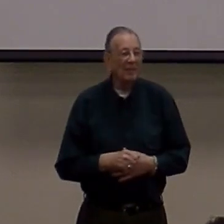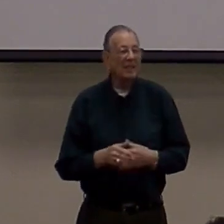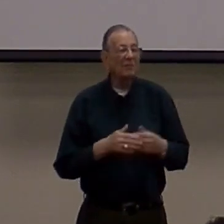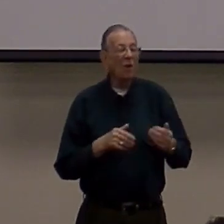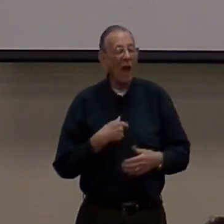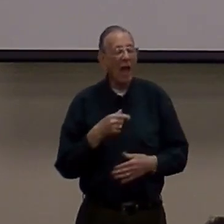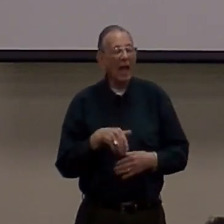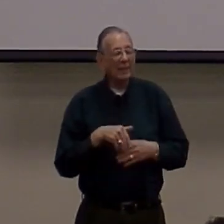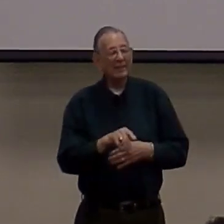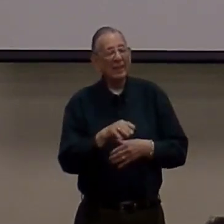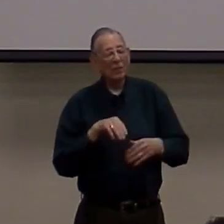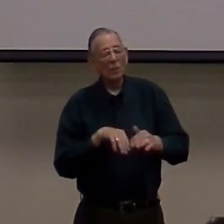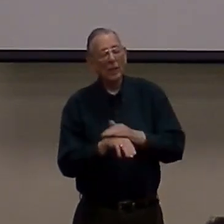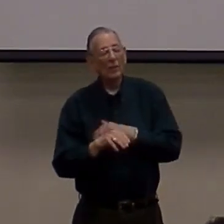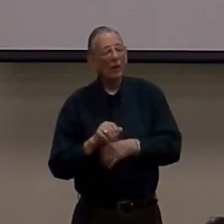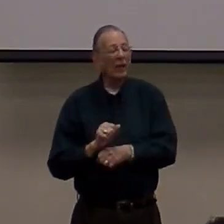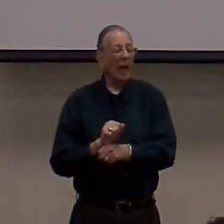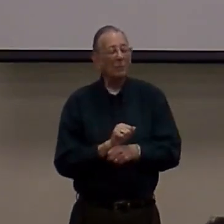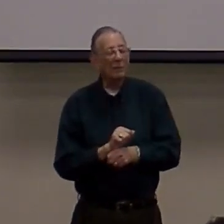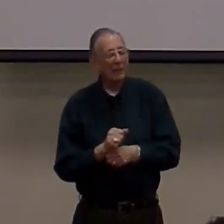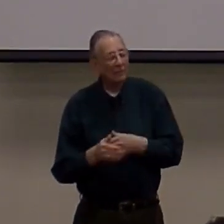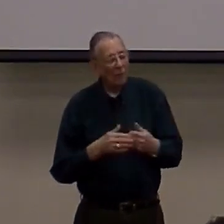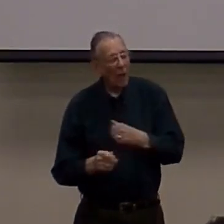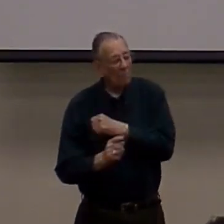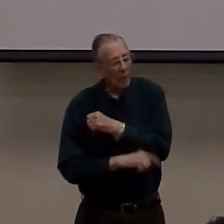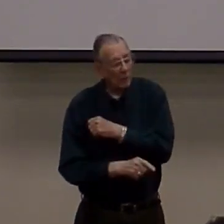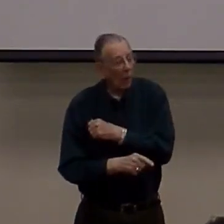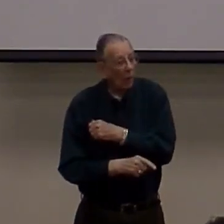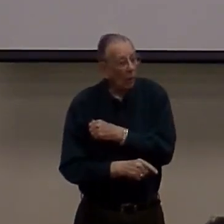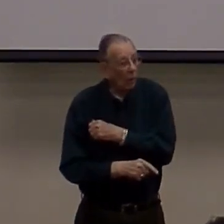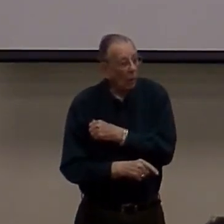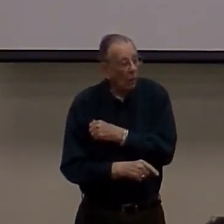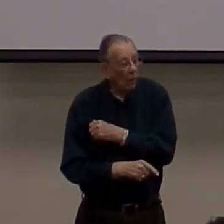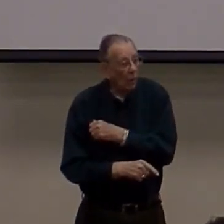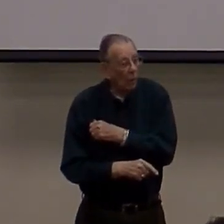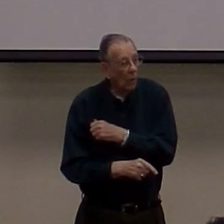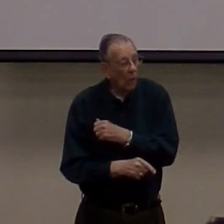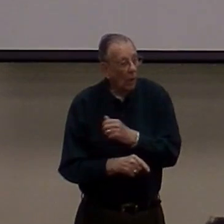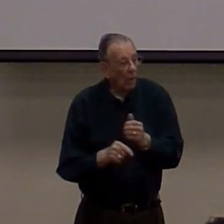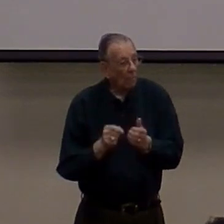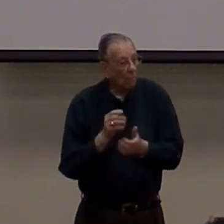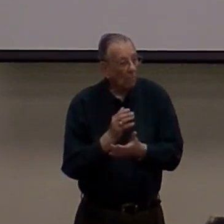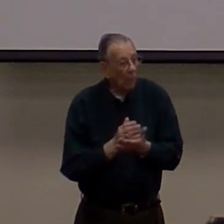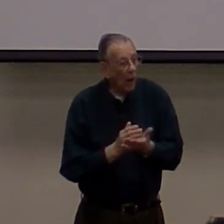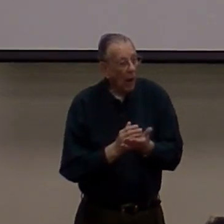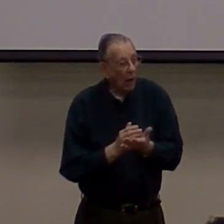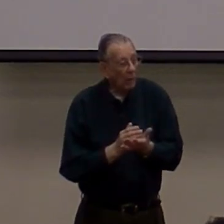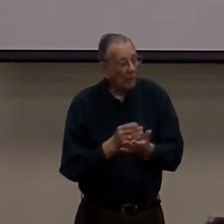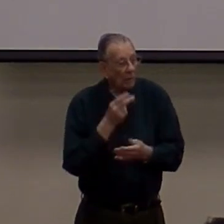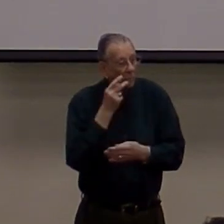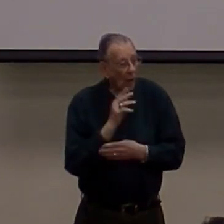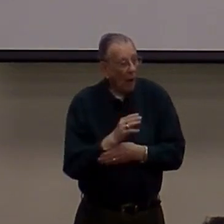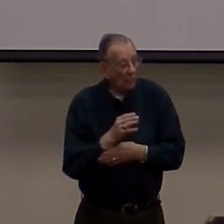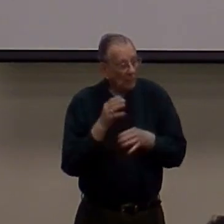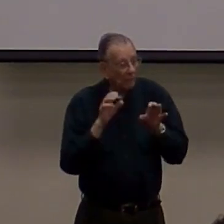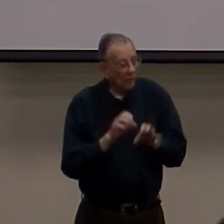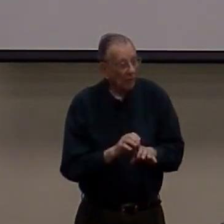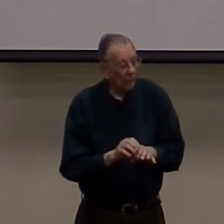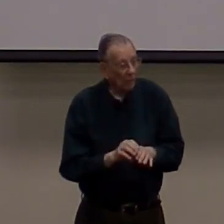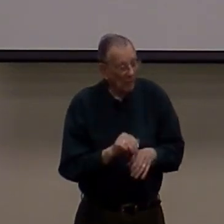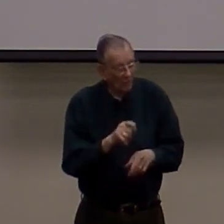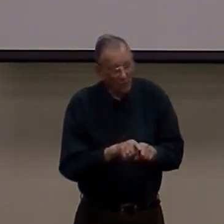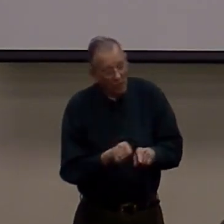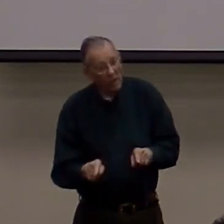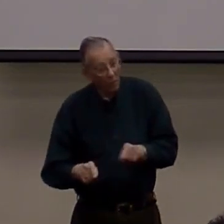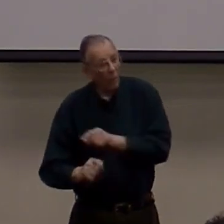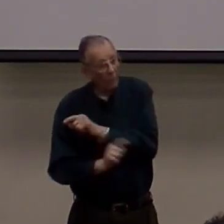had to send you into captivity, even though I've had to punish you. Oh, and by the way, that was part of his promise of the covenant of blessing and cursing, wasn't it? I mean, he